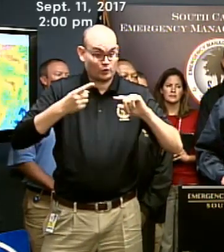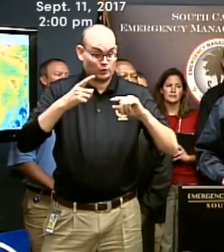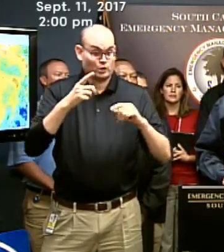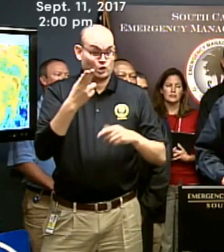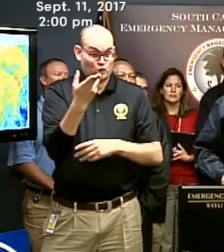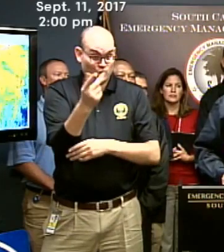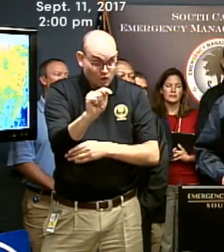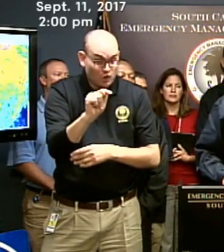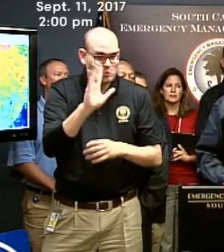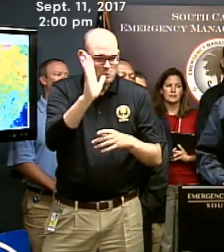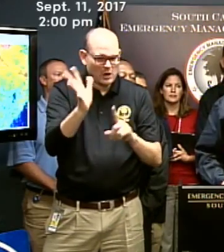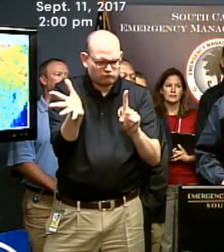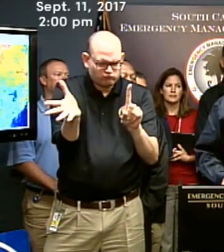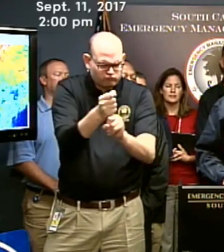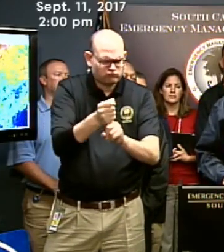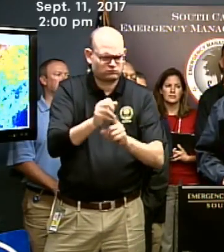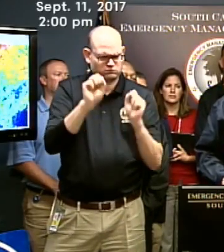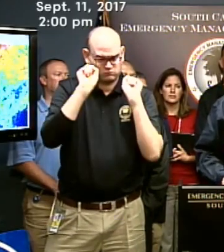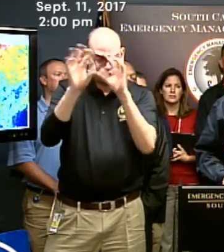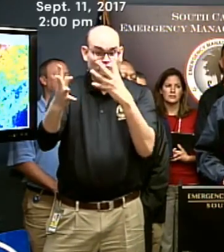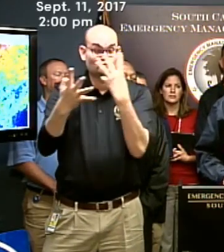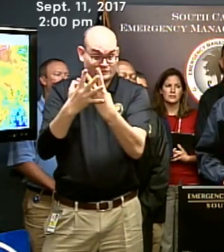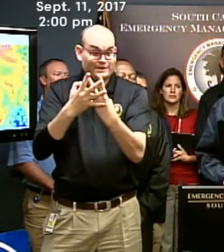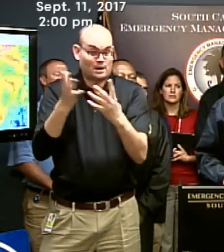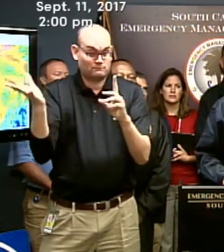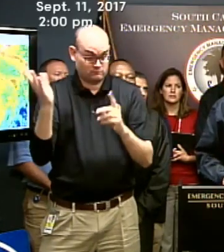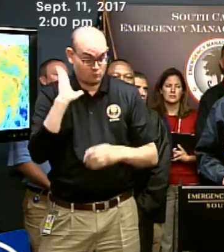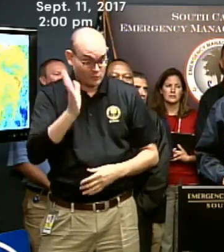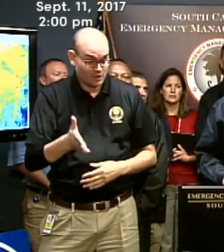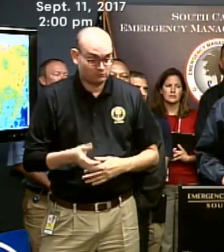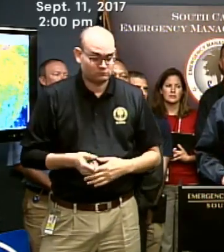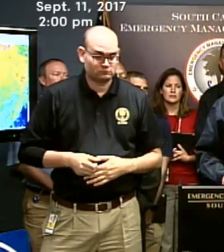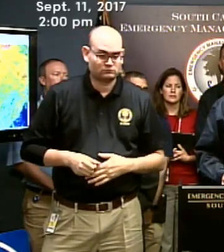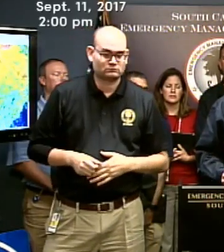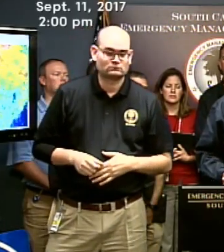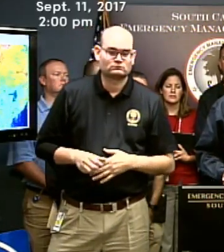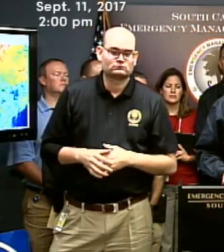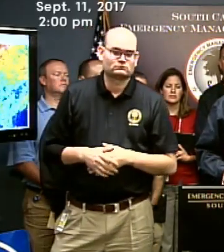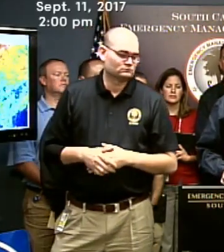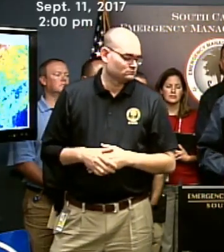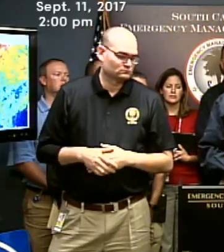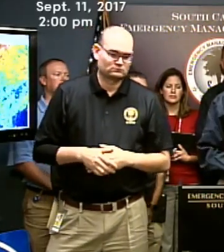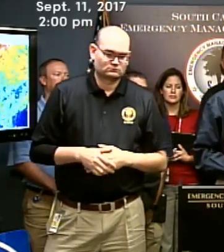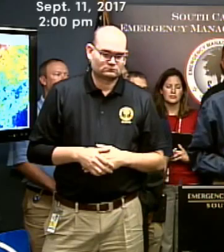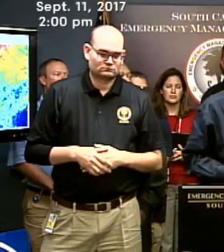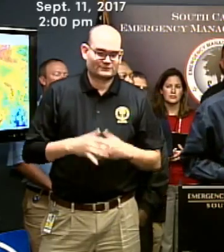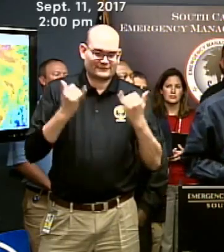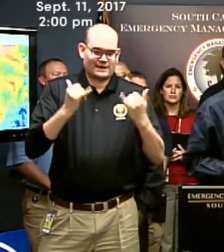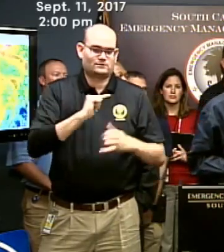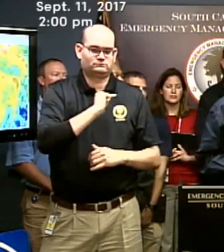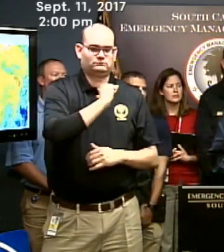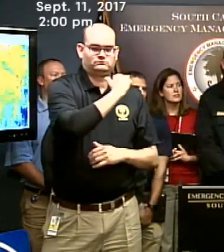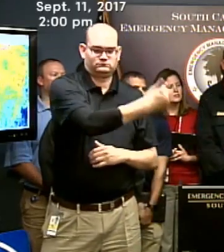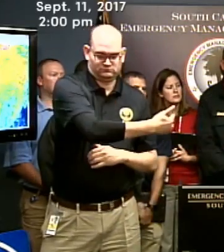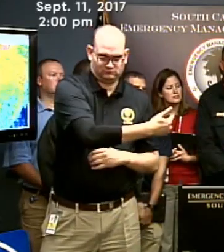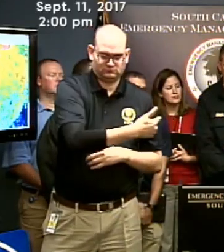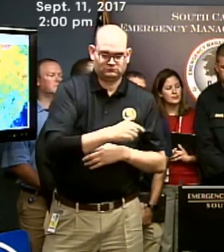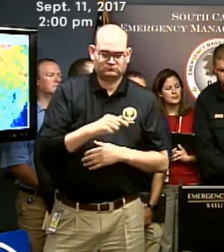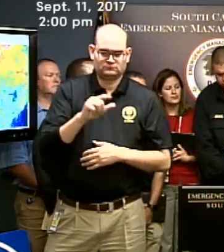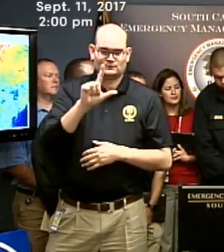and prosecuted to the fullest extent allowed by law. Now I'd like to call on General Livingston, National